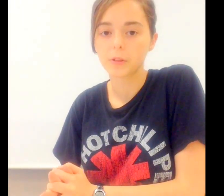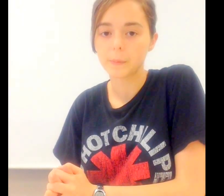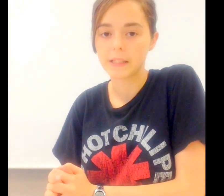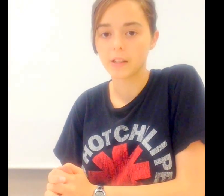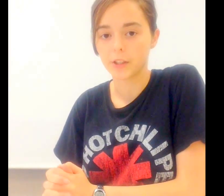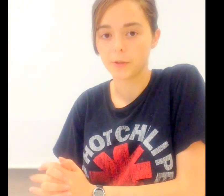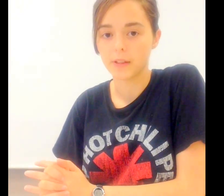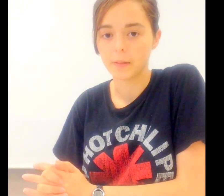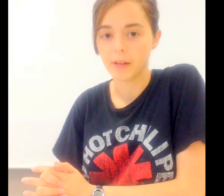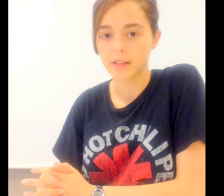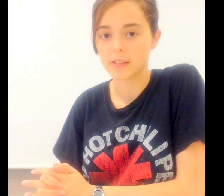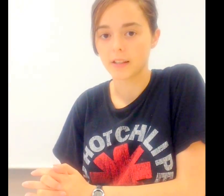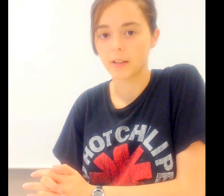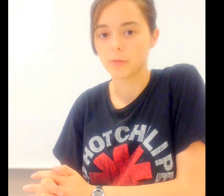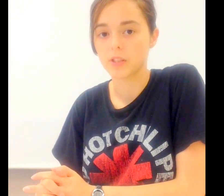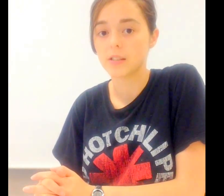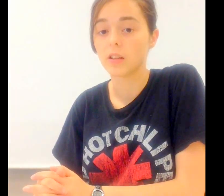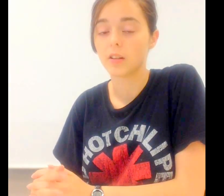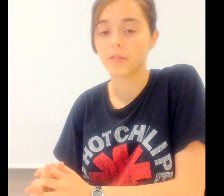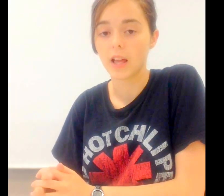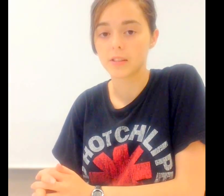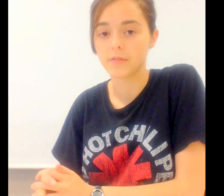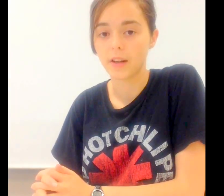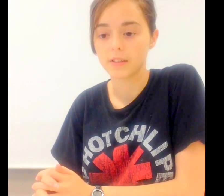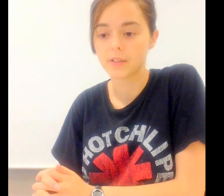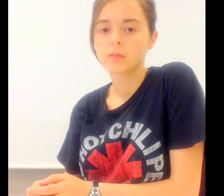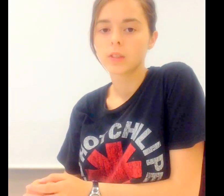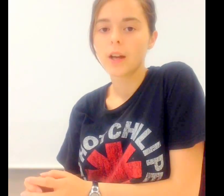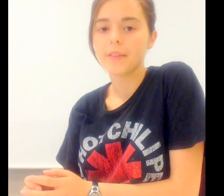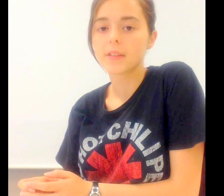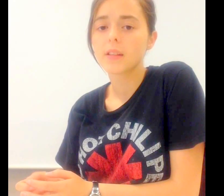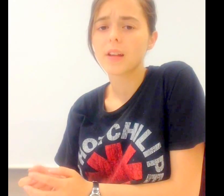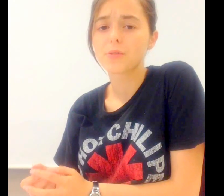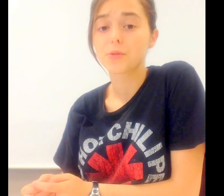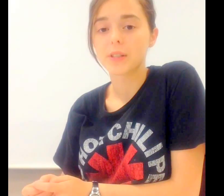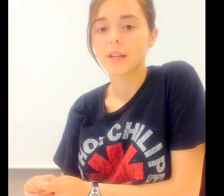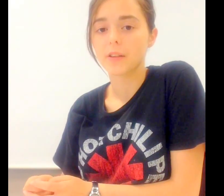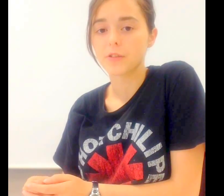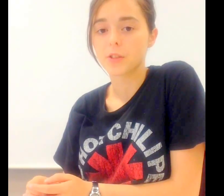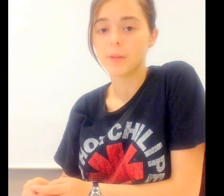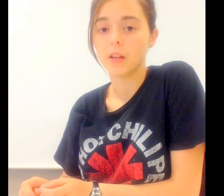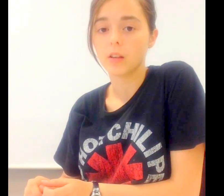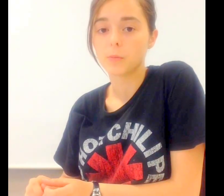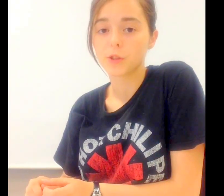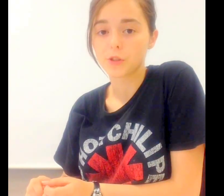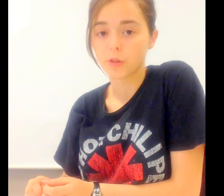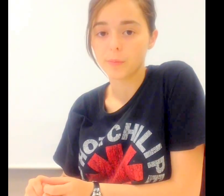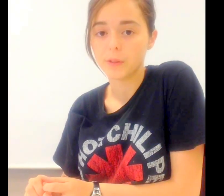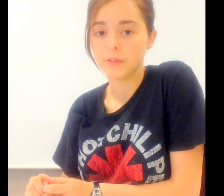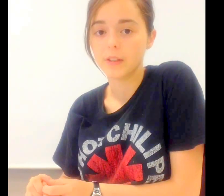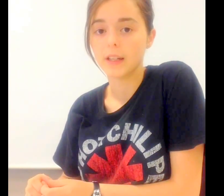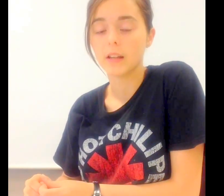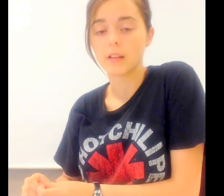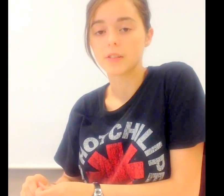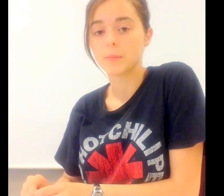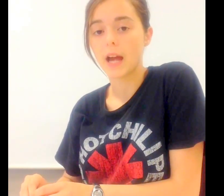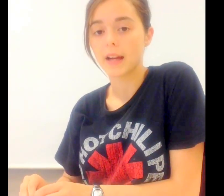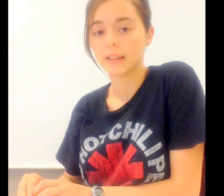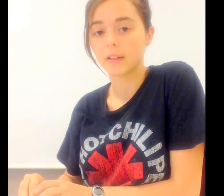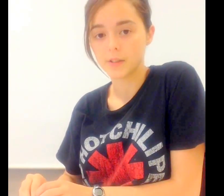be telling you in American Sign Language has a lot of classifiers. This allows storytellers to be a lot more descriptive, and it allows them to act out as